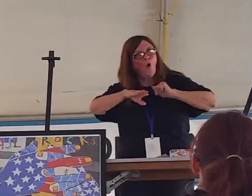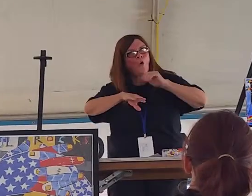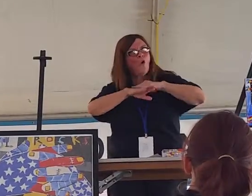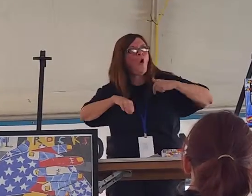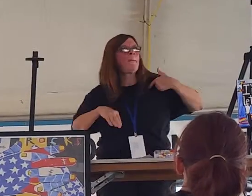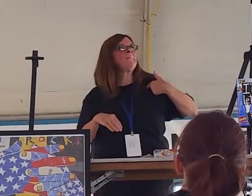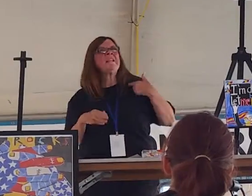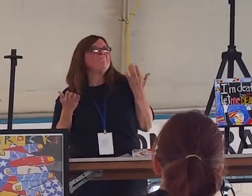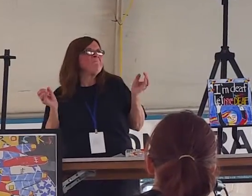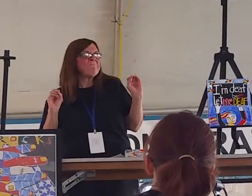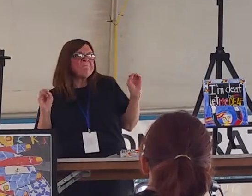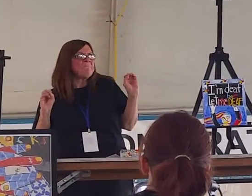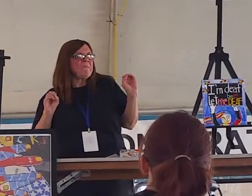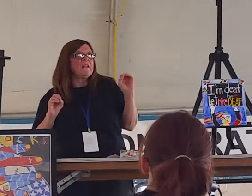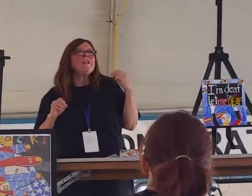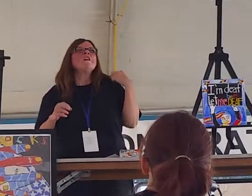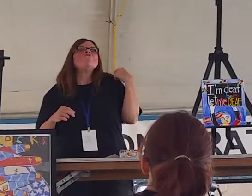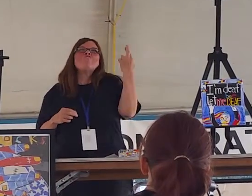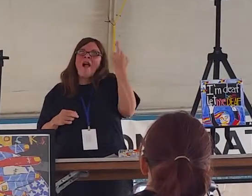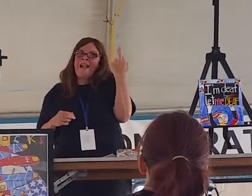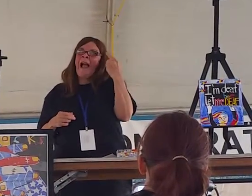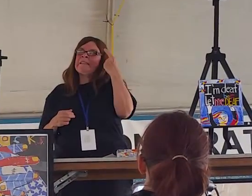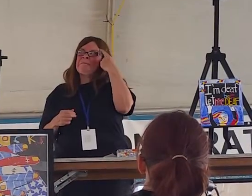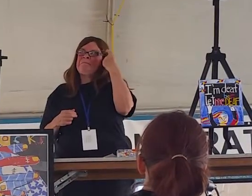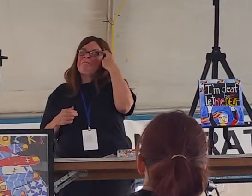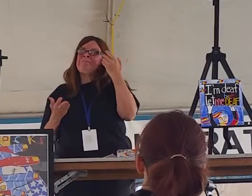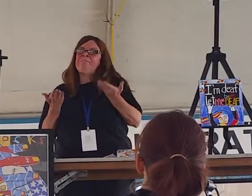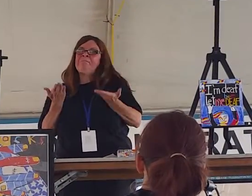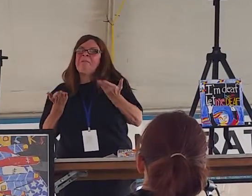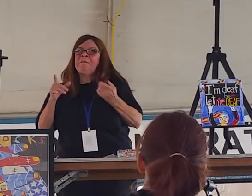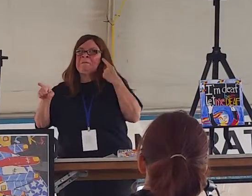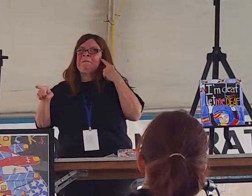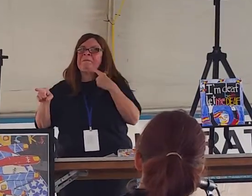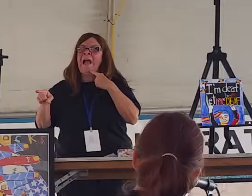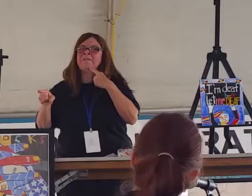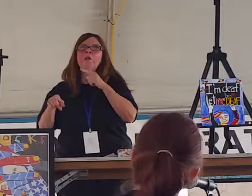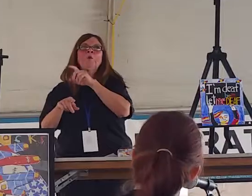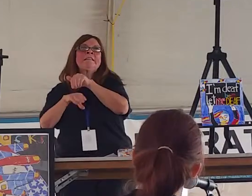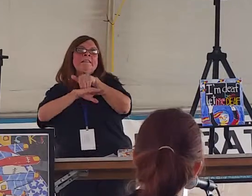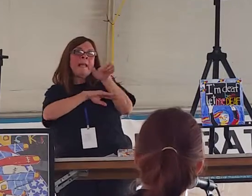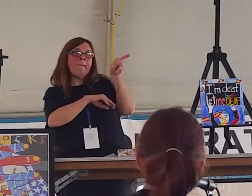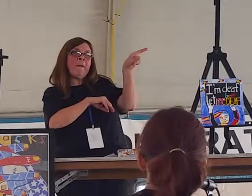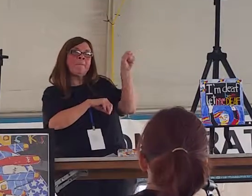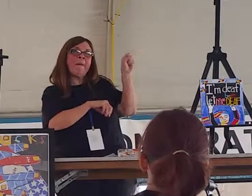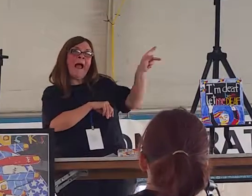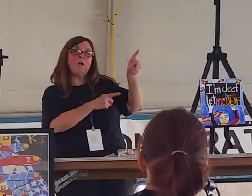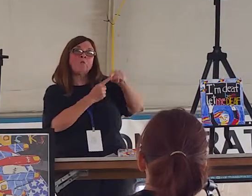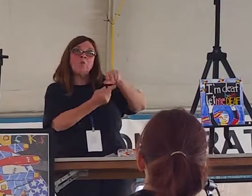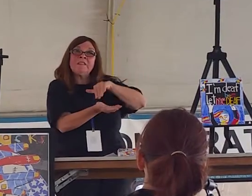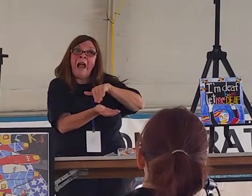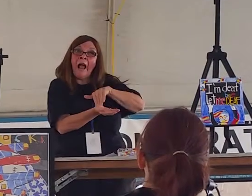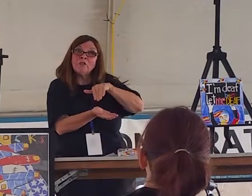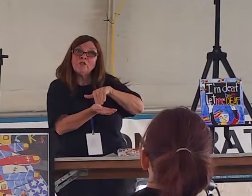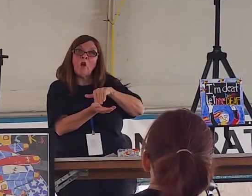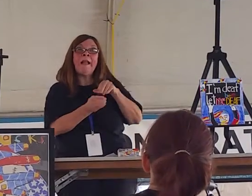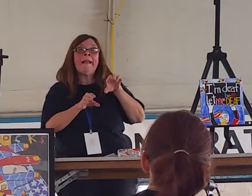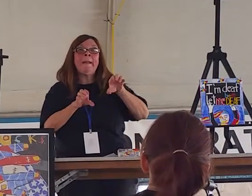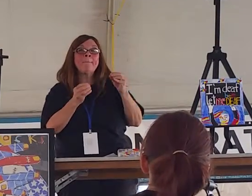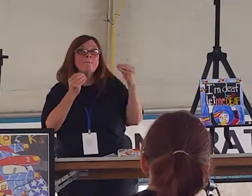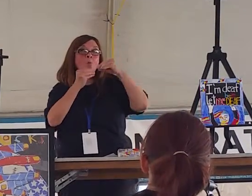anything. Like if they were calling to me, I wouldn't react. So they started to suspect that maybe I was deaf. They sent me back to the